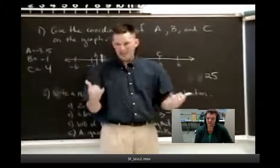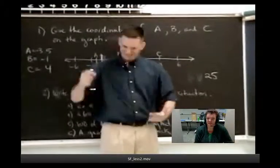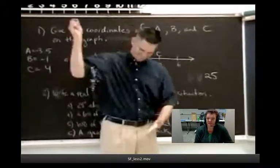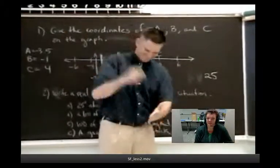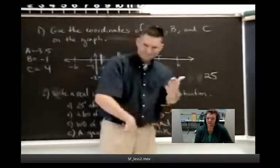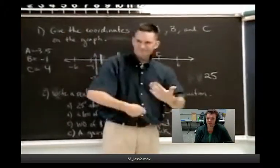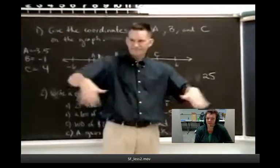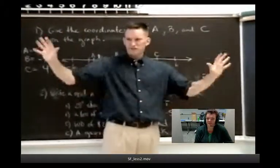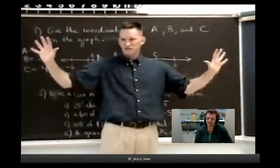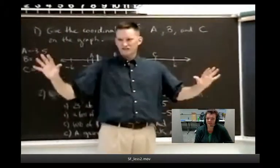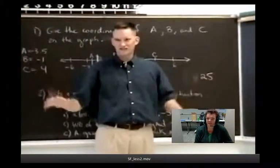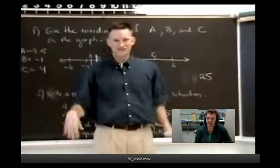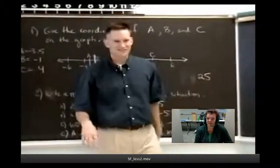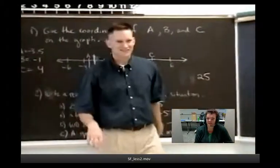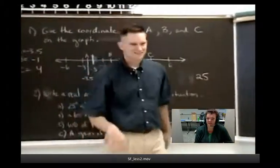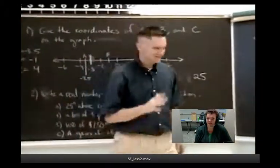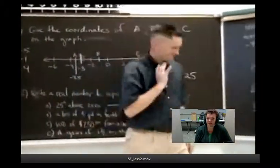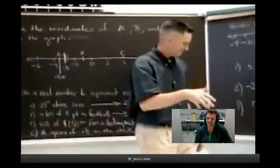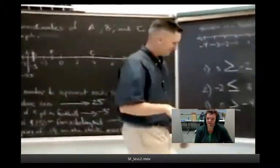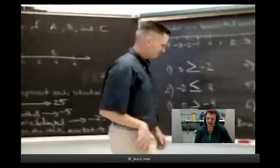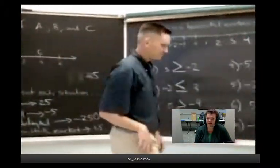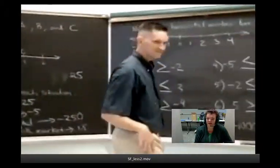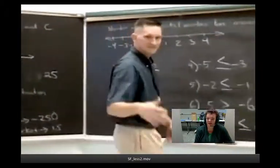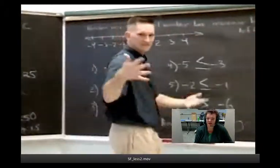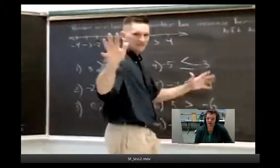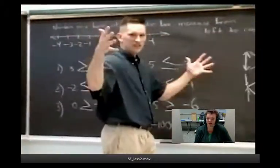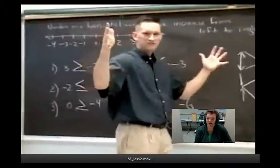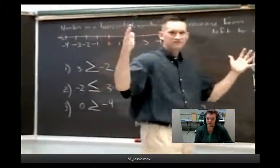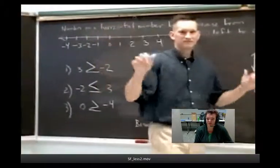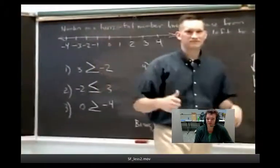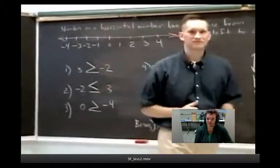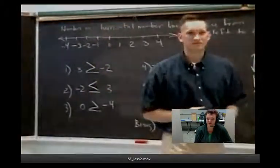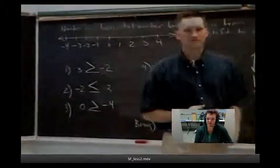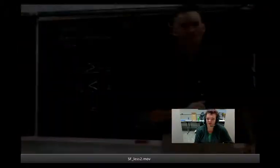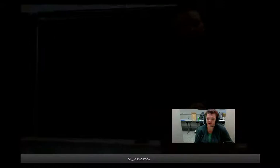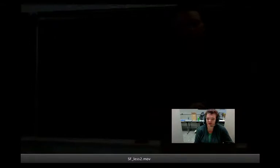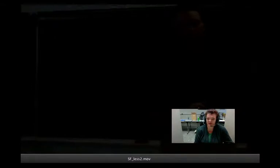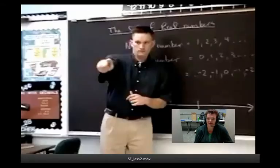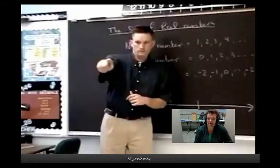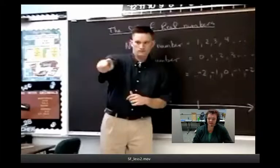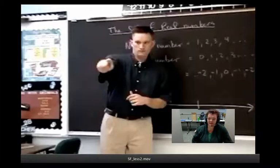Now you're ready to do your homework. We're all finished.